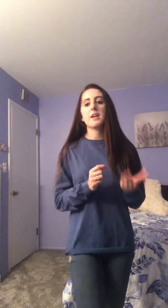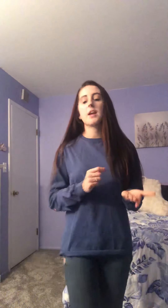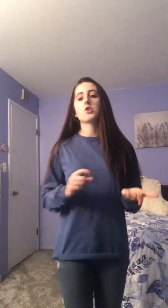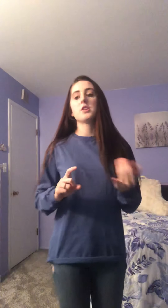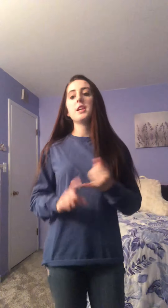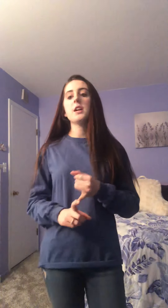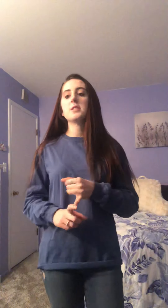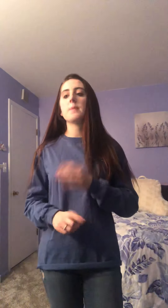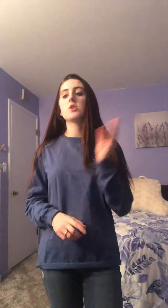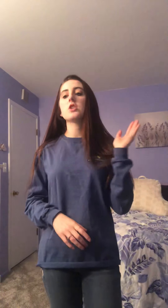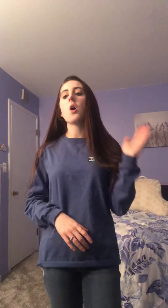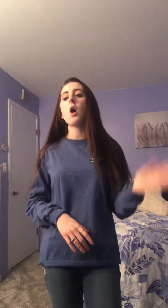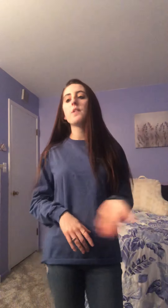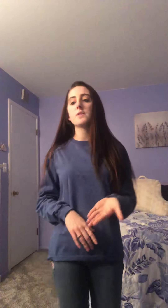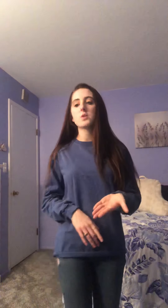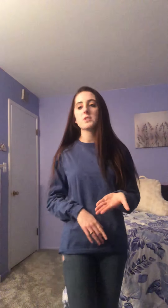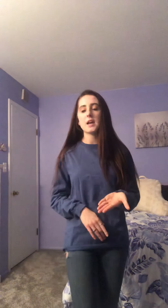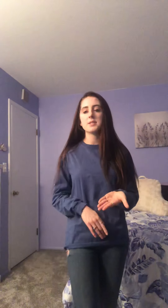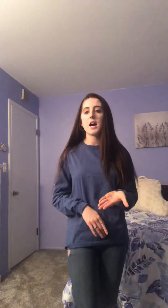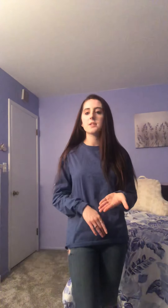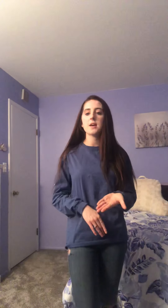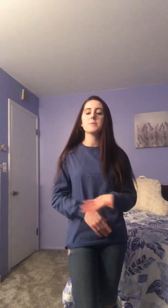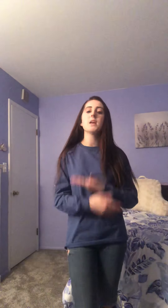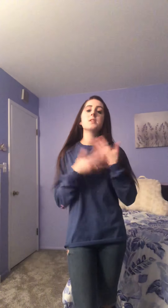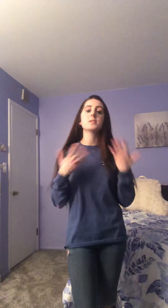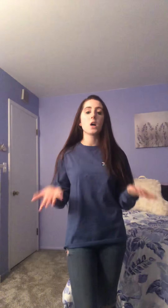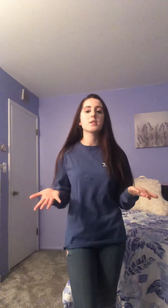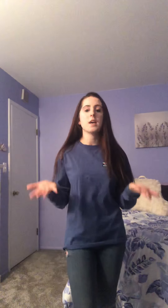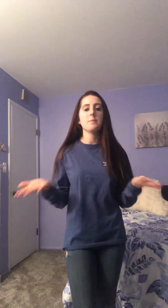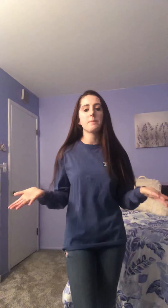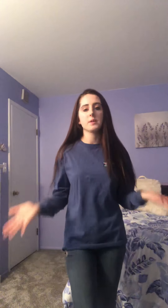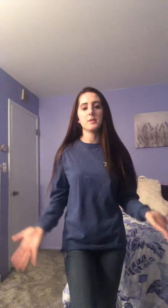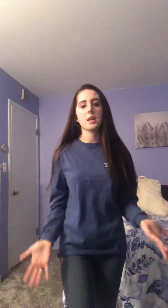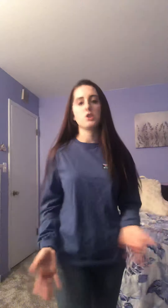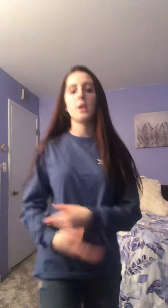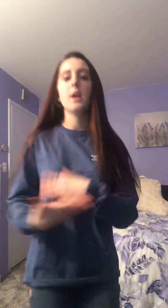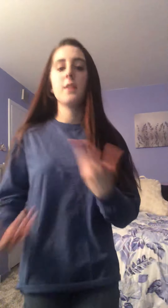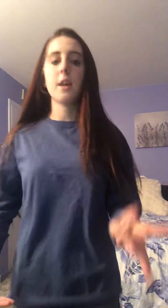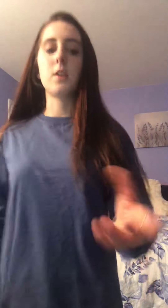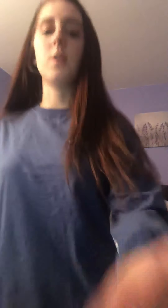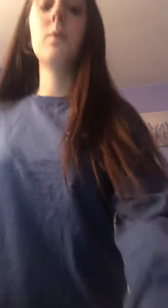character, Nina, demonstrates all the physical science concepts discussed in my presentation. Thank you.